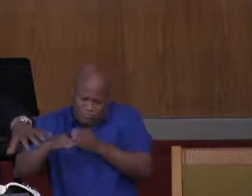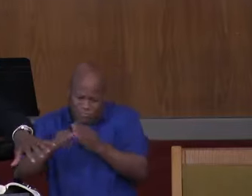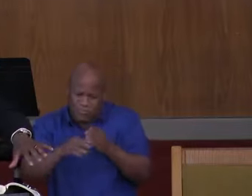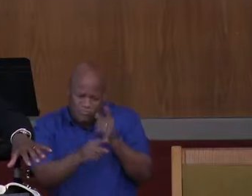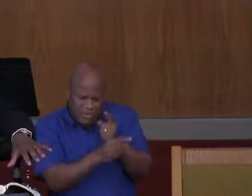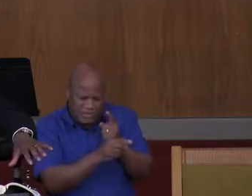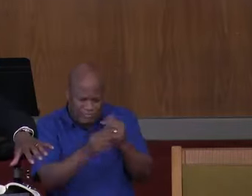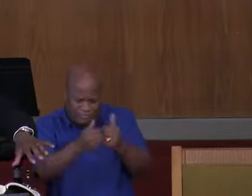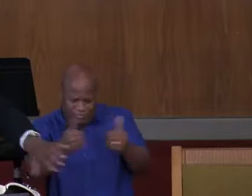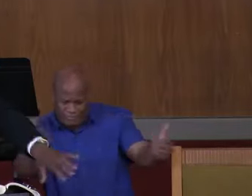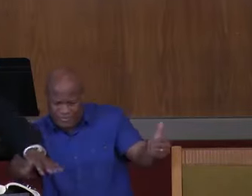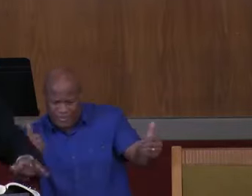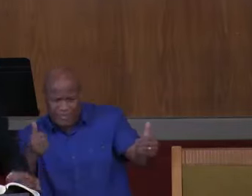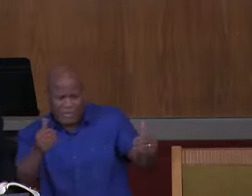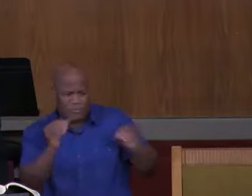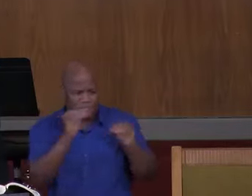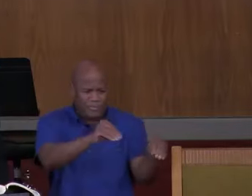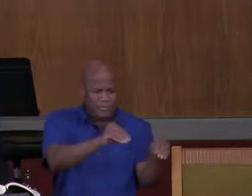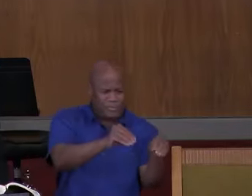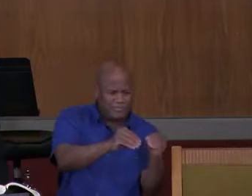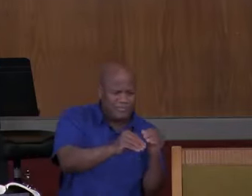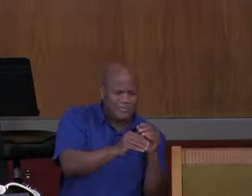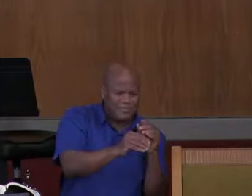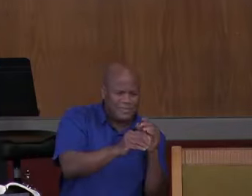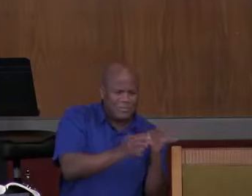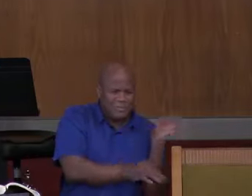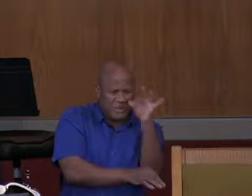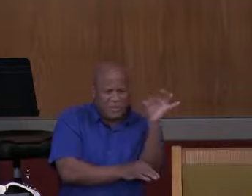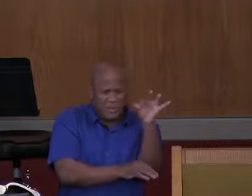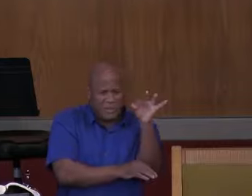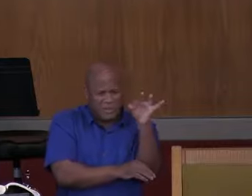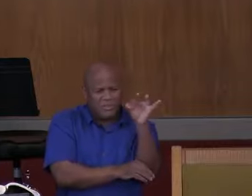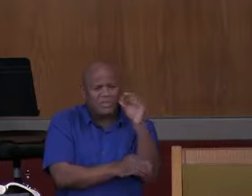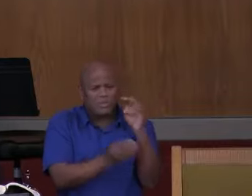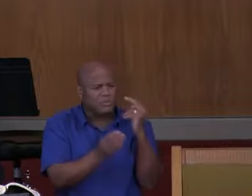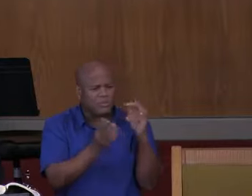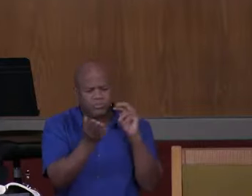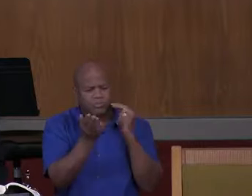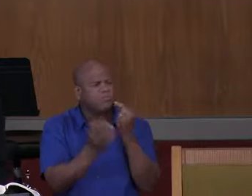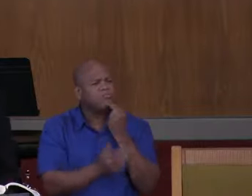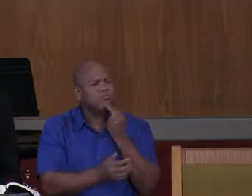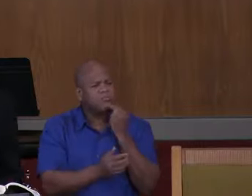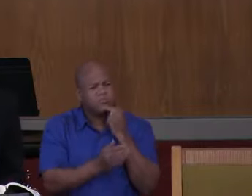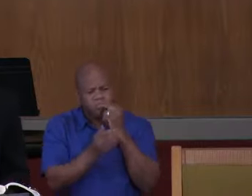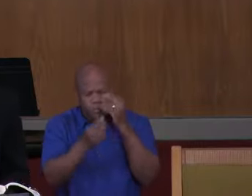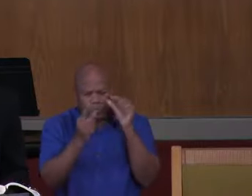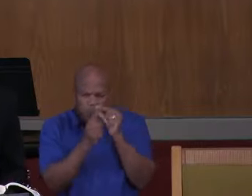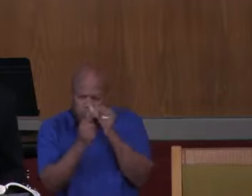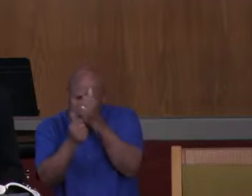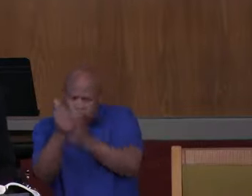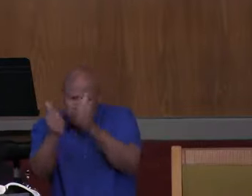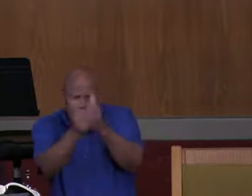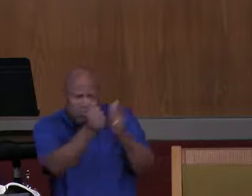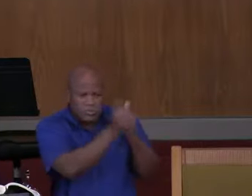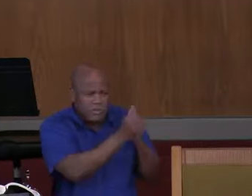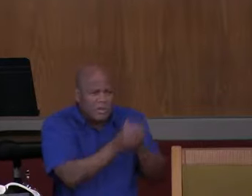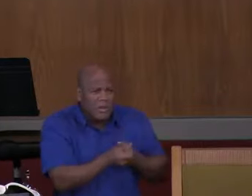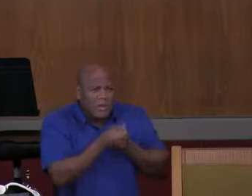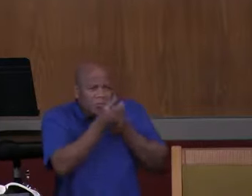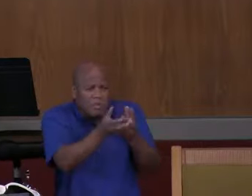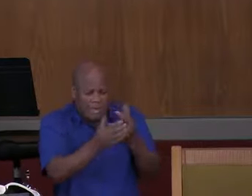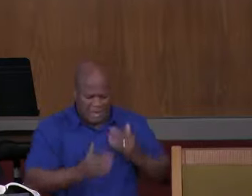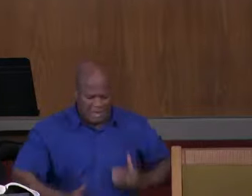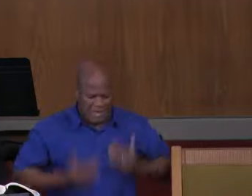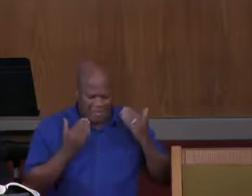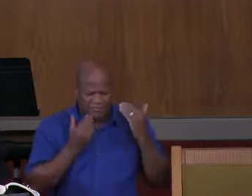Put genetically spiritual nutrition in each word, that it bring forth life, liberty,